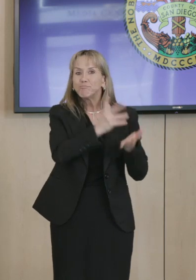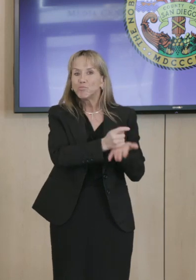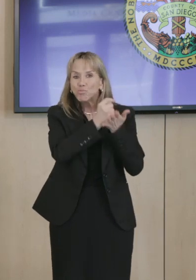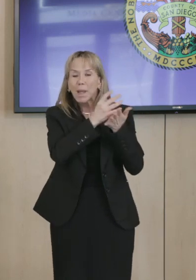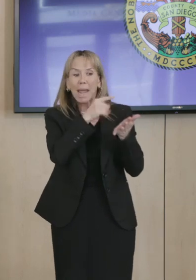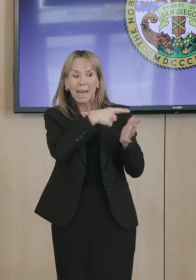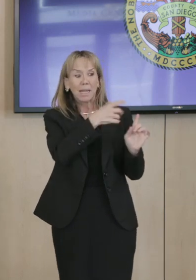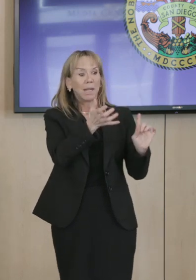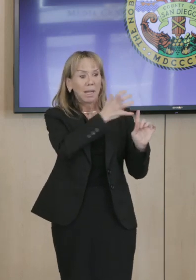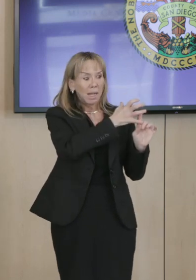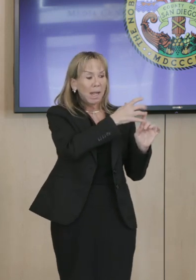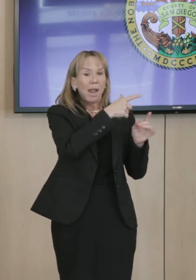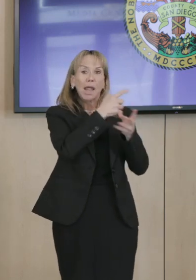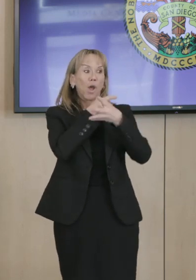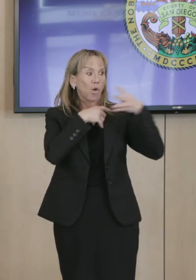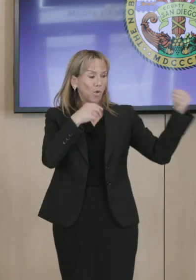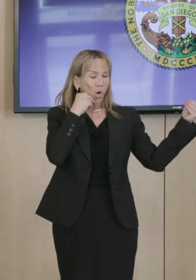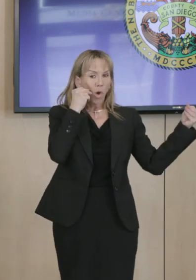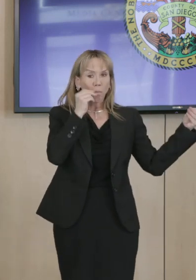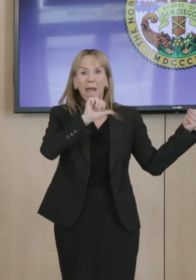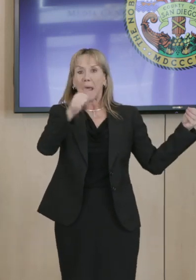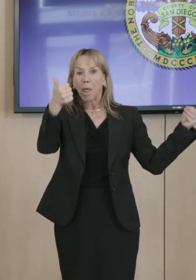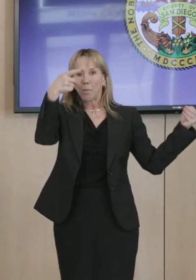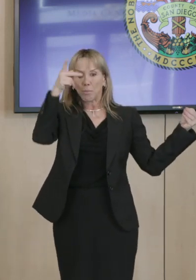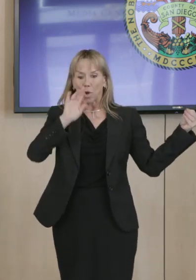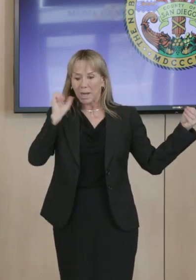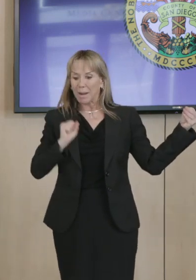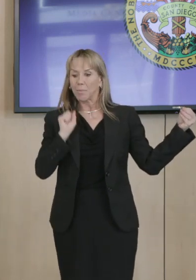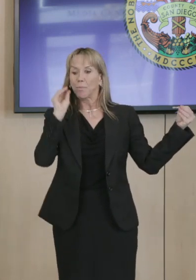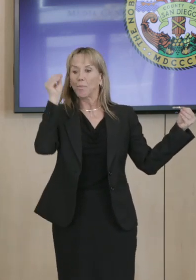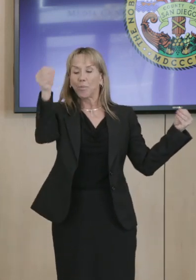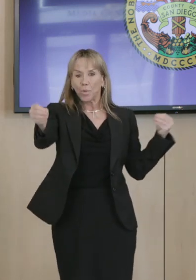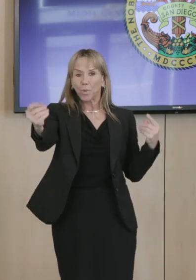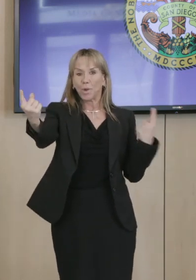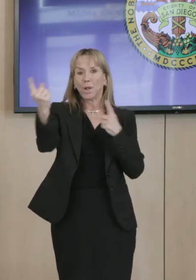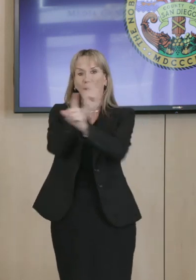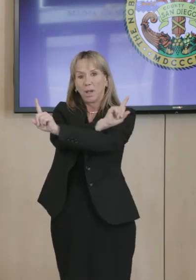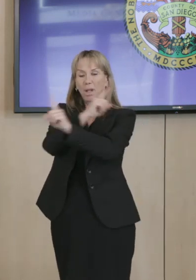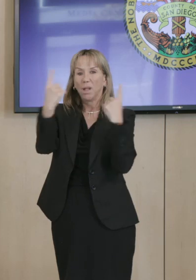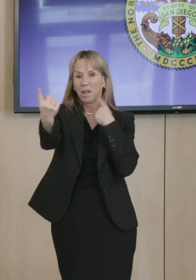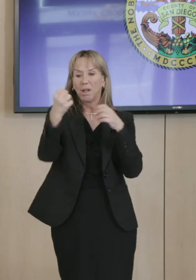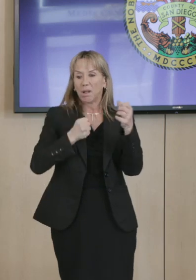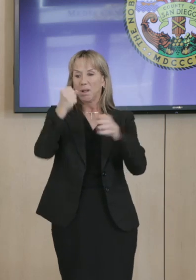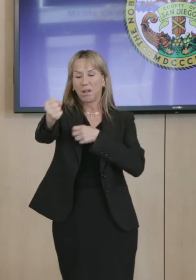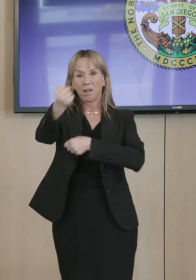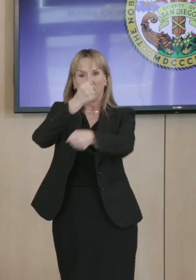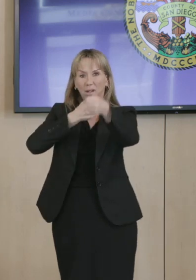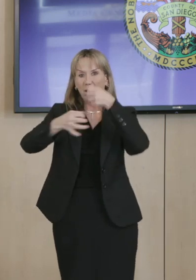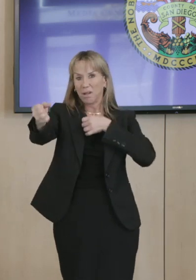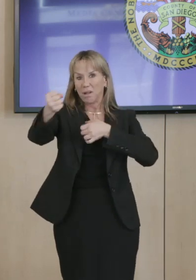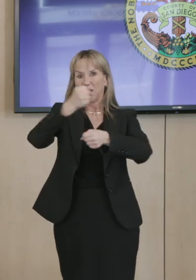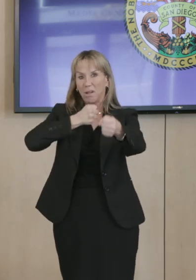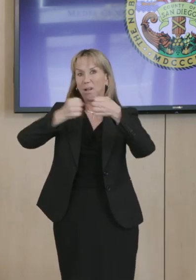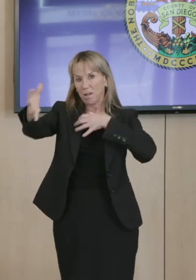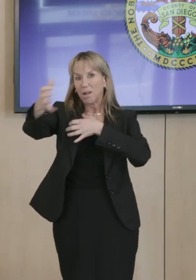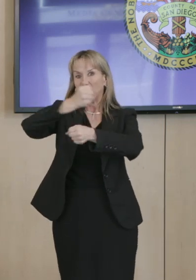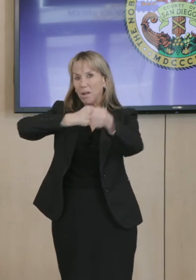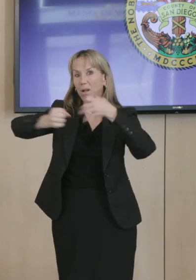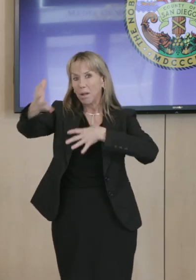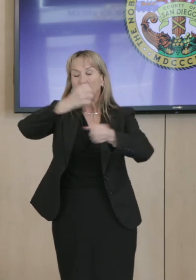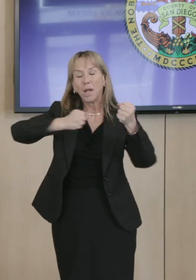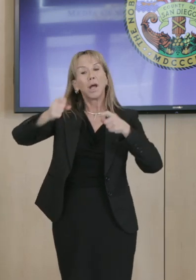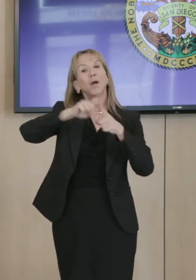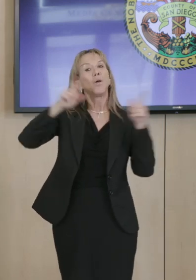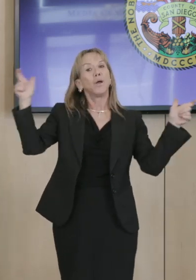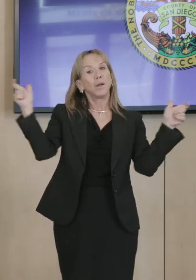to someone else. And so while we do everything we can to raise that line of healthcare capacity, we need everyone to join with us to